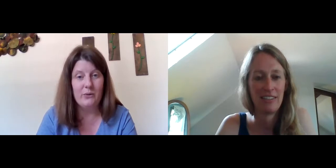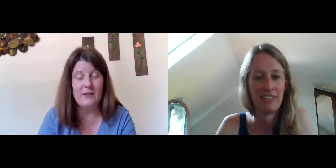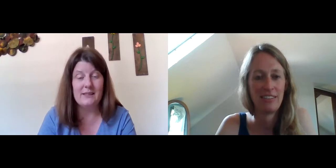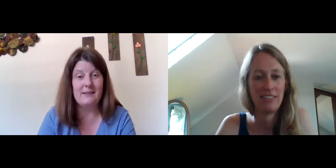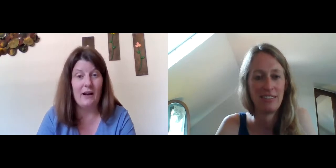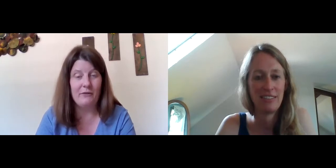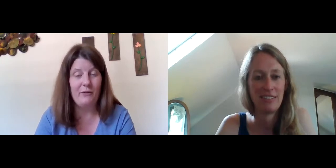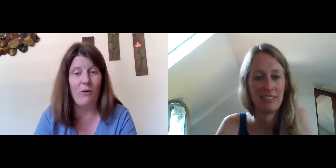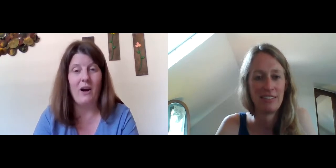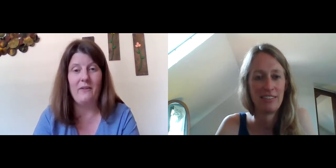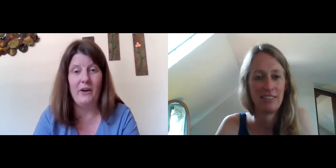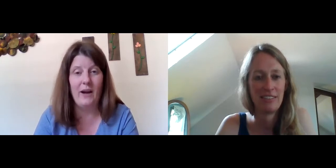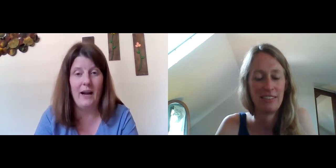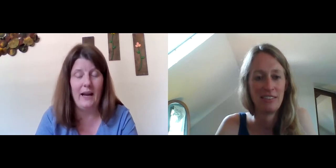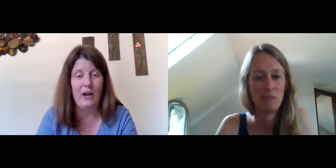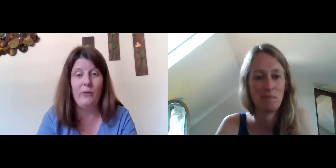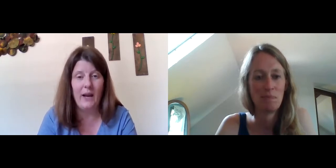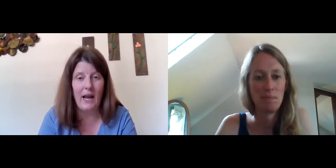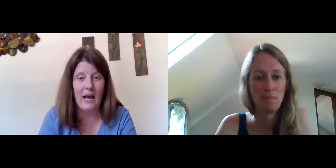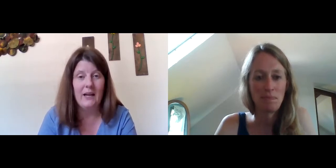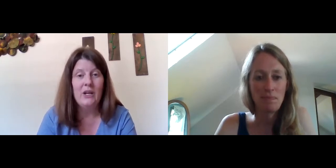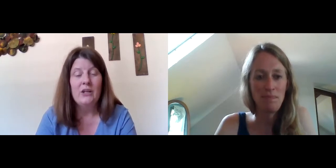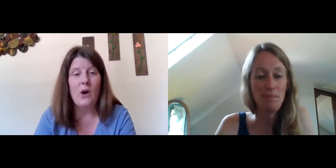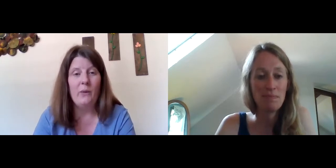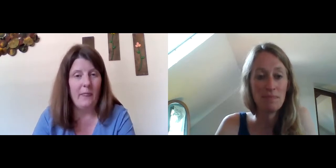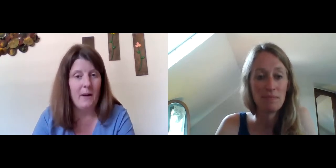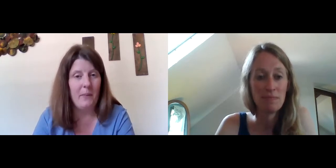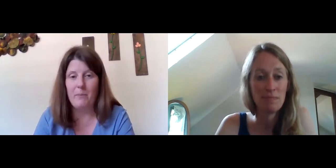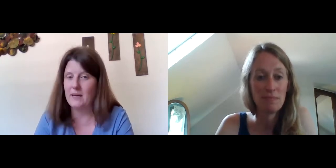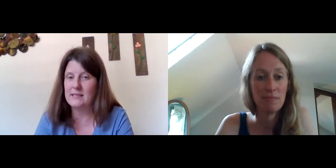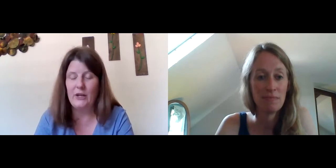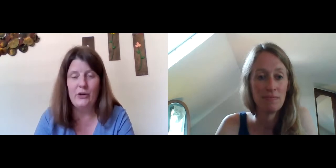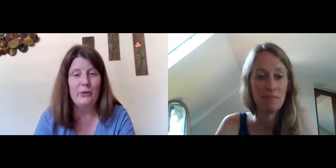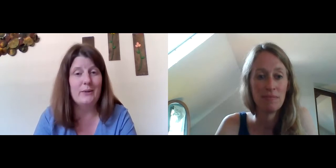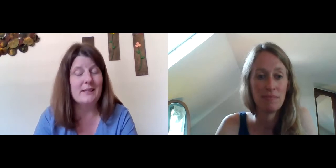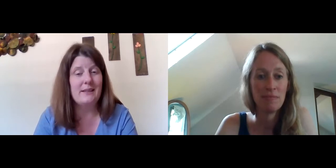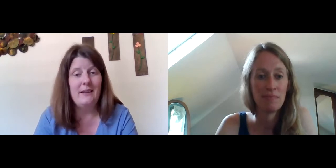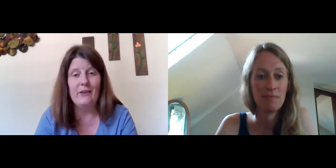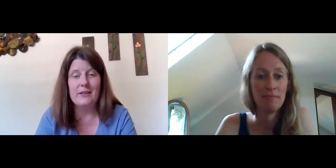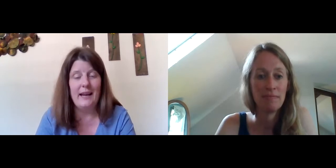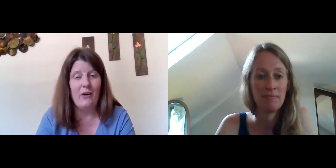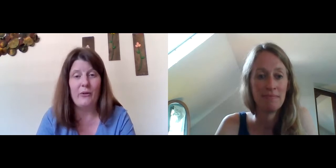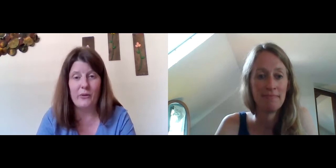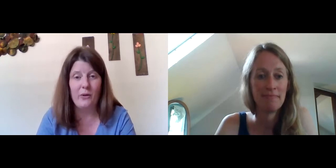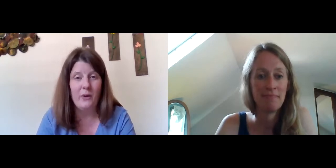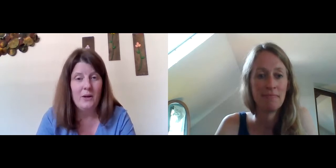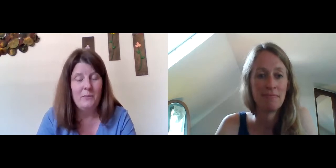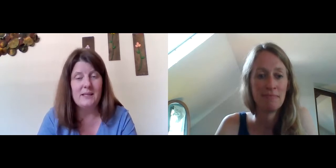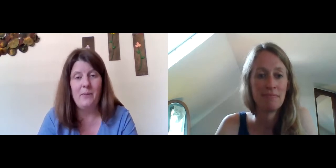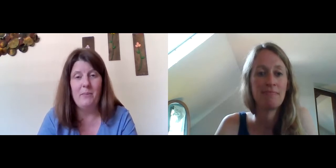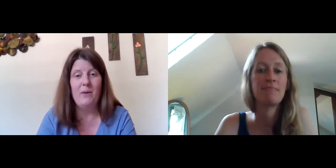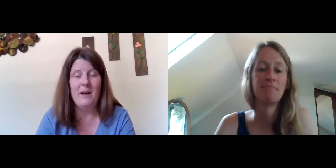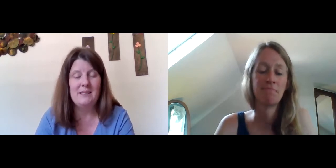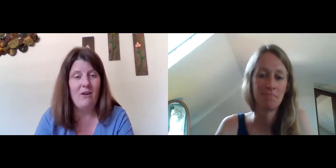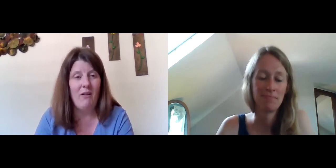someone who is deaf or hard of hearing and you cannot talk with them, the best thing to do is either take out a good old piece